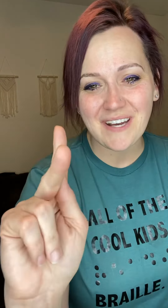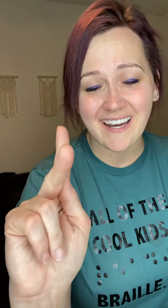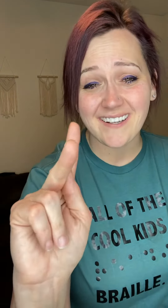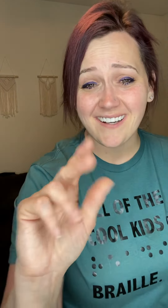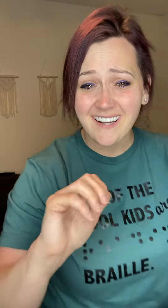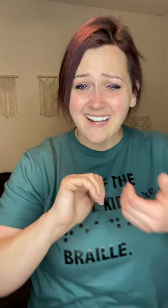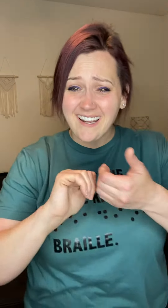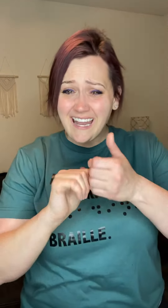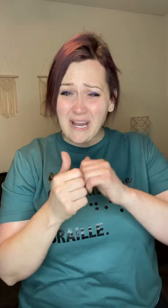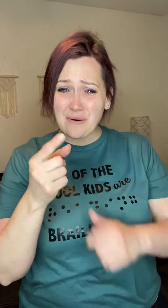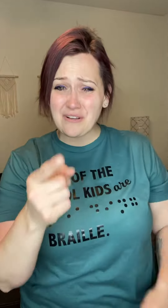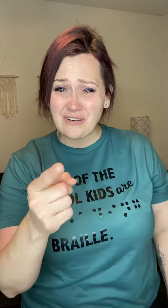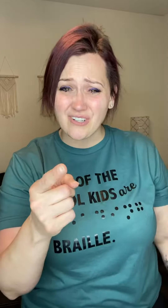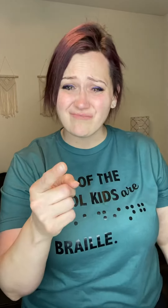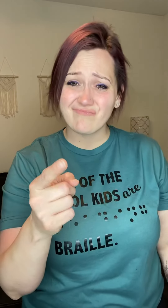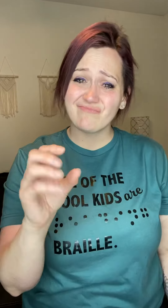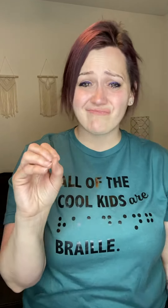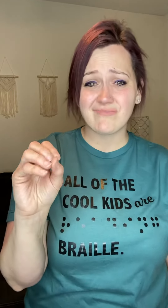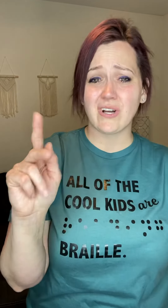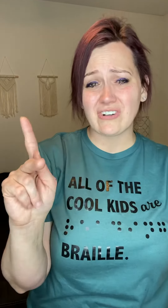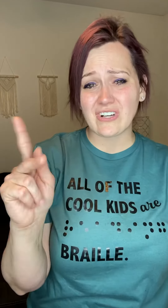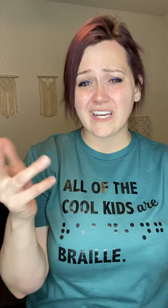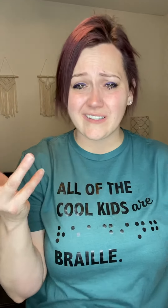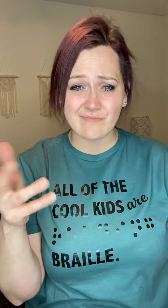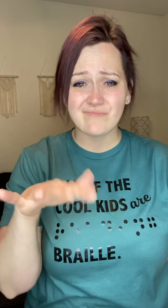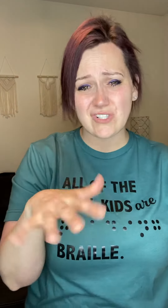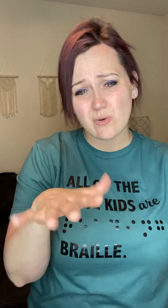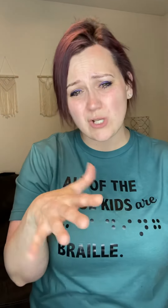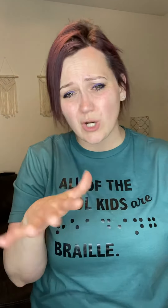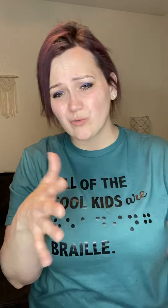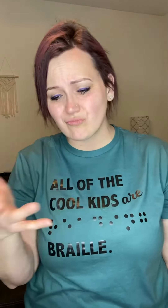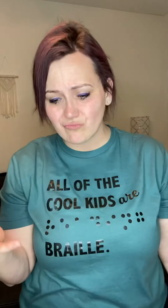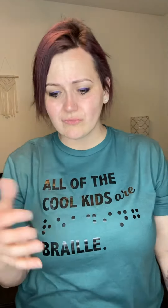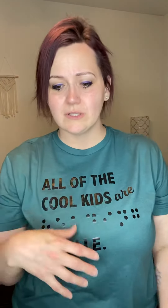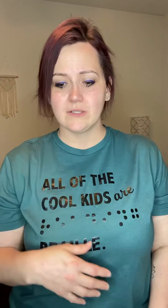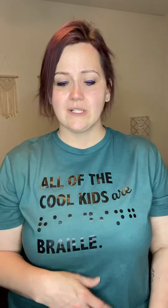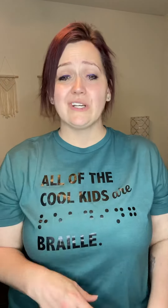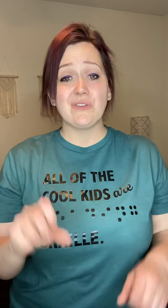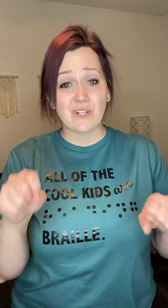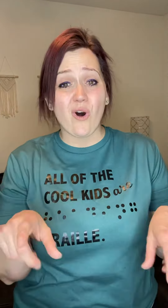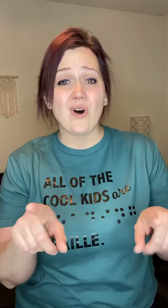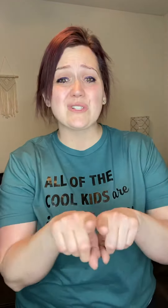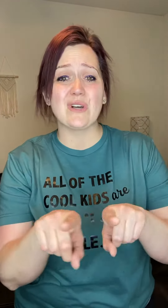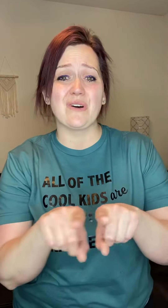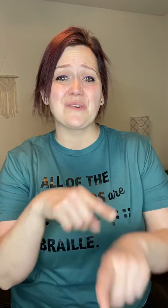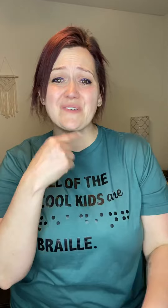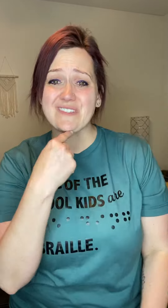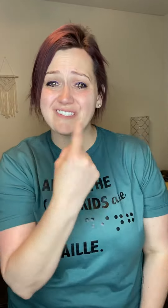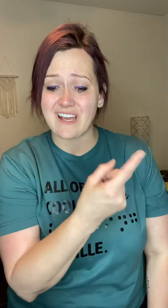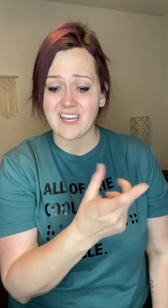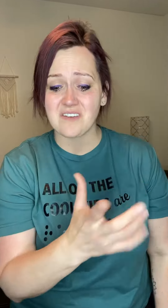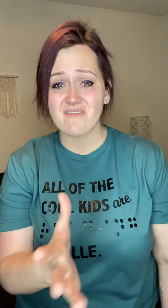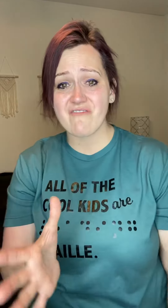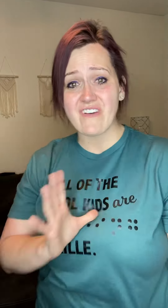Okay. How are you? Okay. So. You can also say